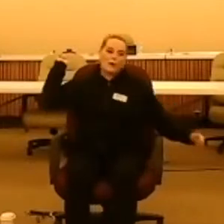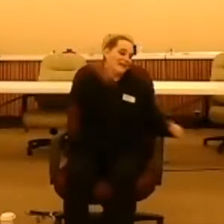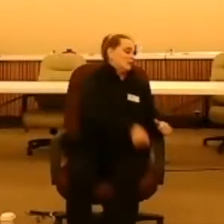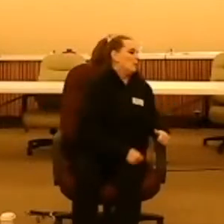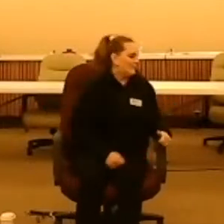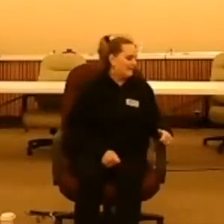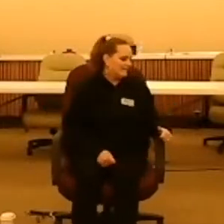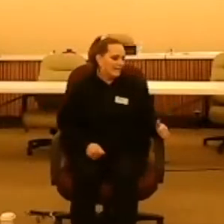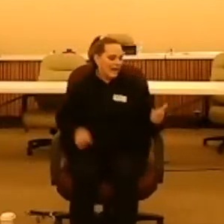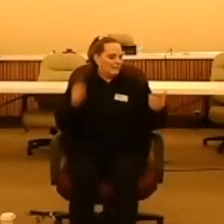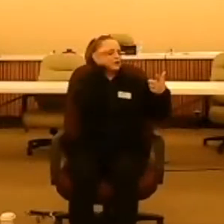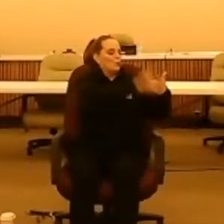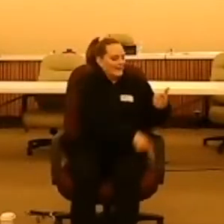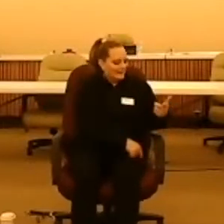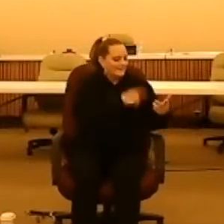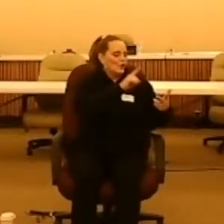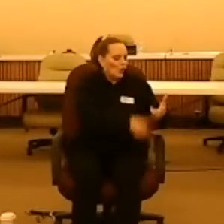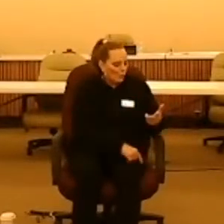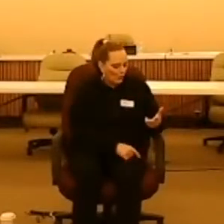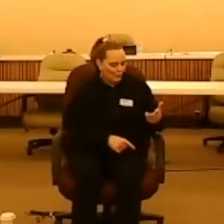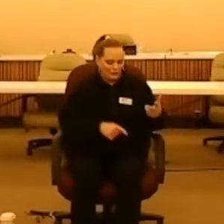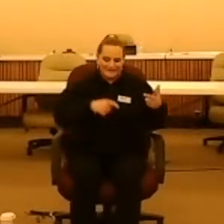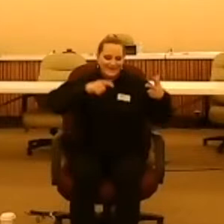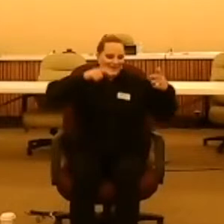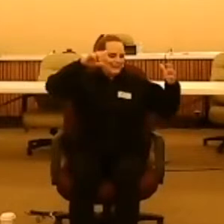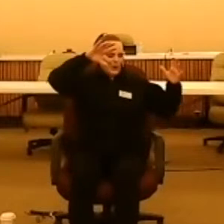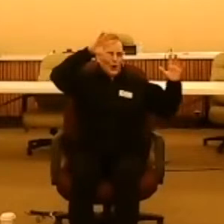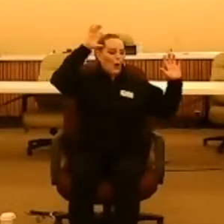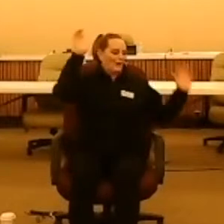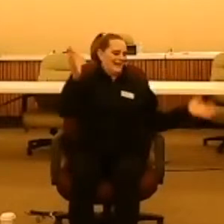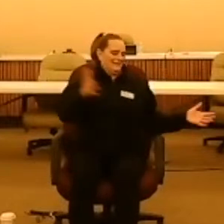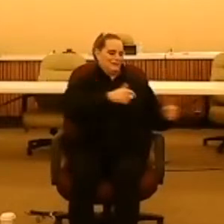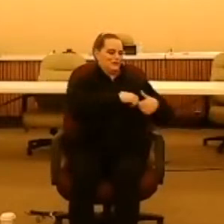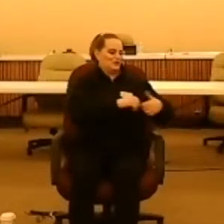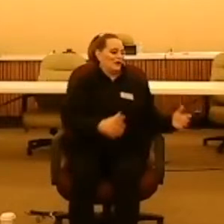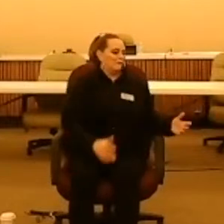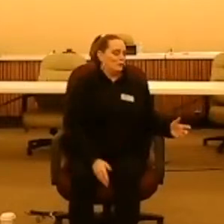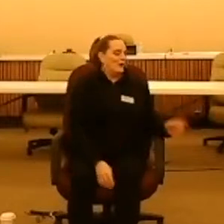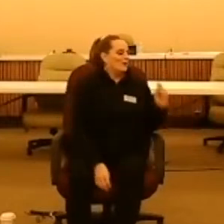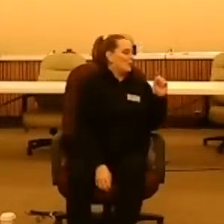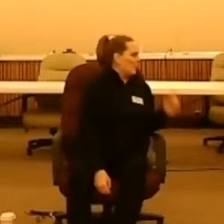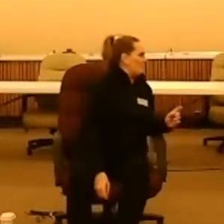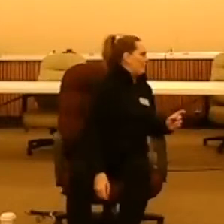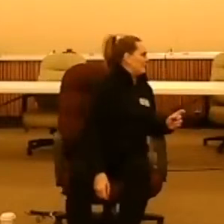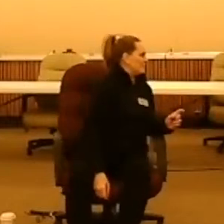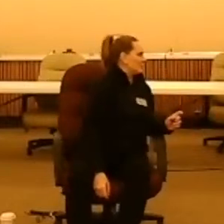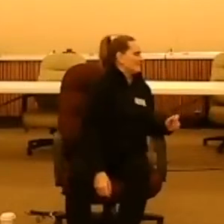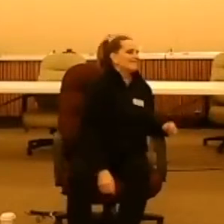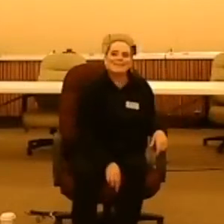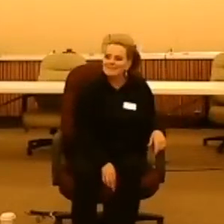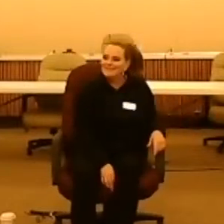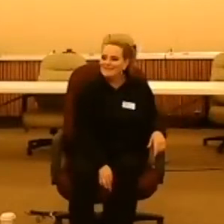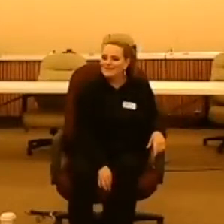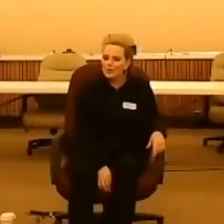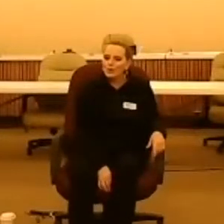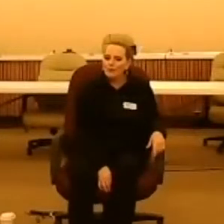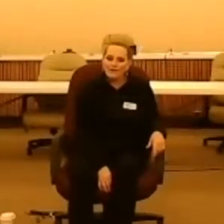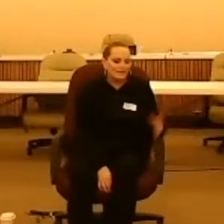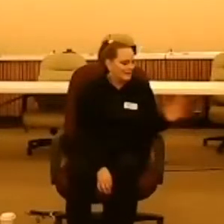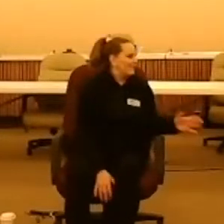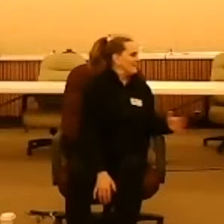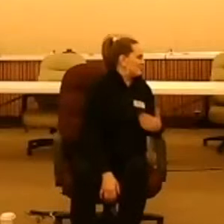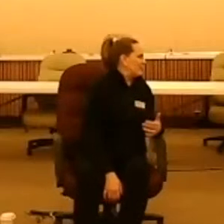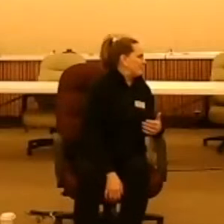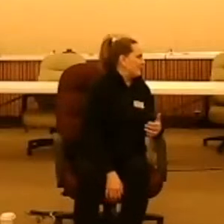didn't write no wagons. I bought Twinkies and Ho-Hos, and I bought all kinds of good junk food, Cocoa Pebbles. Wow. Cocoa